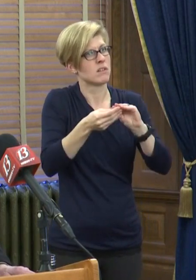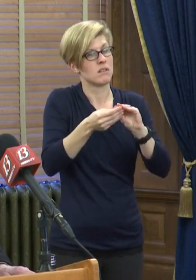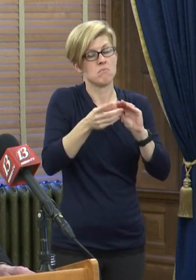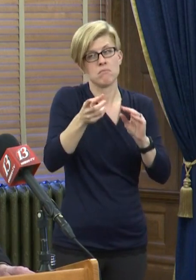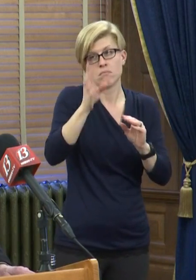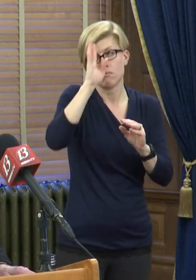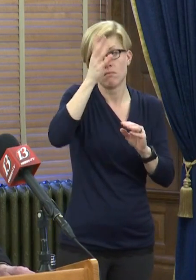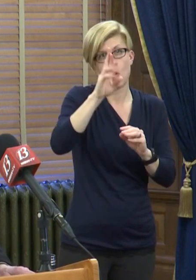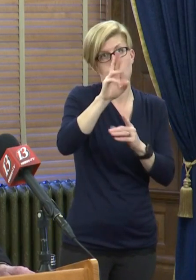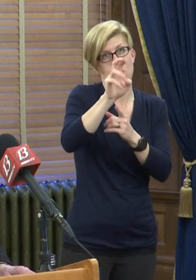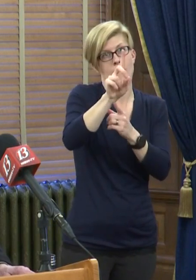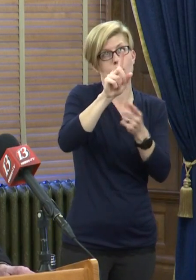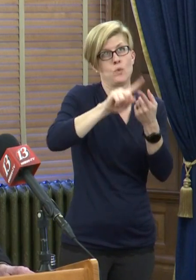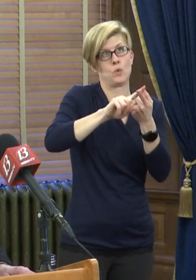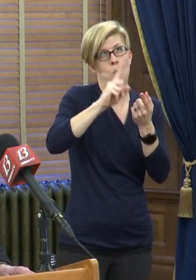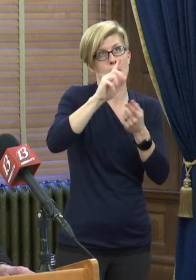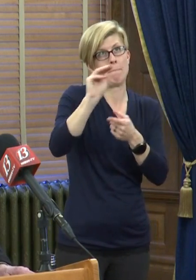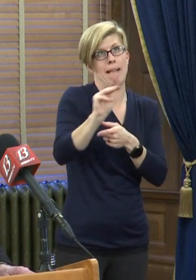anymore.